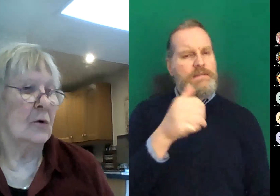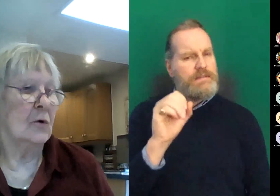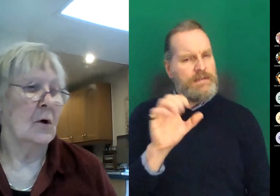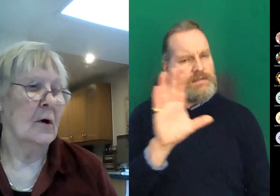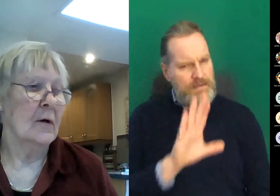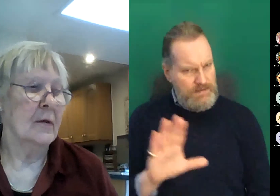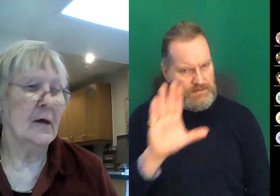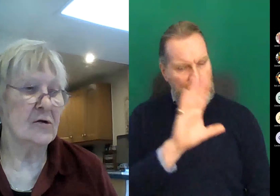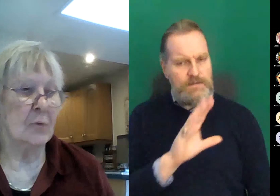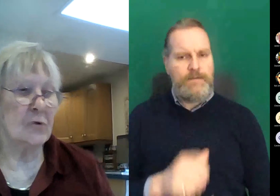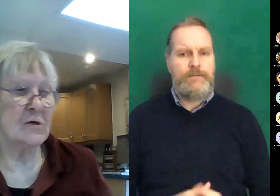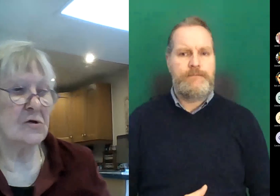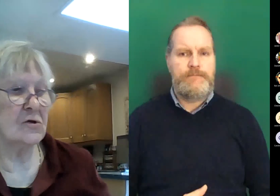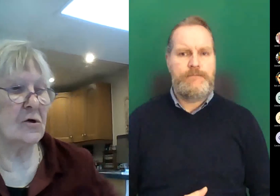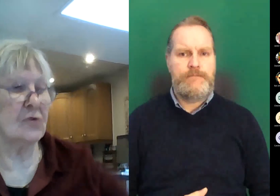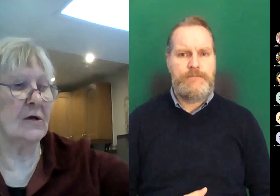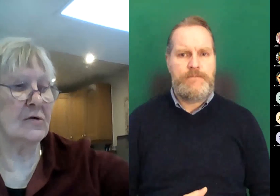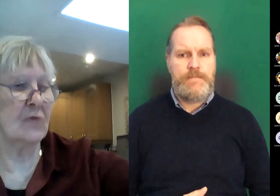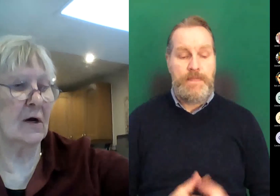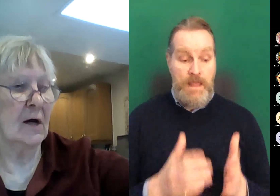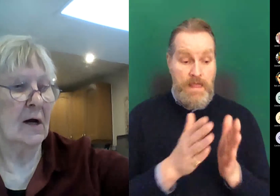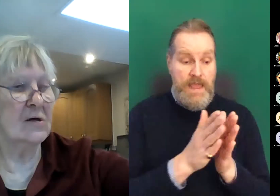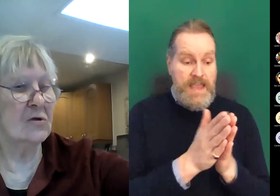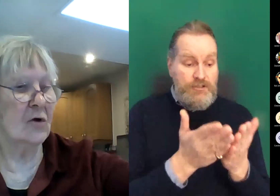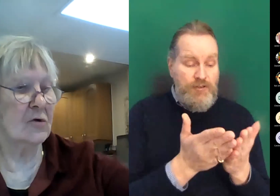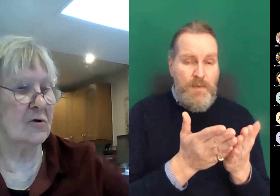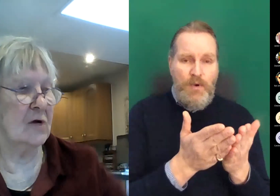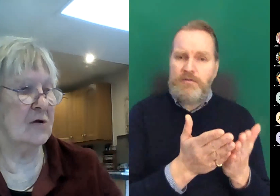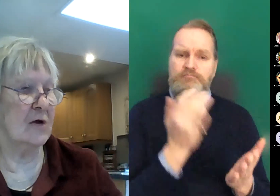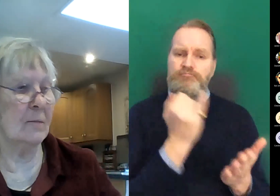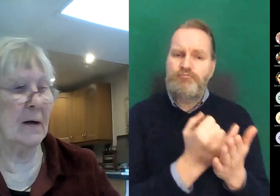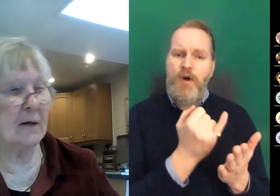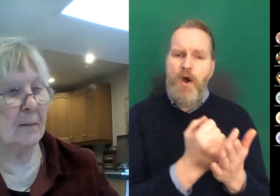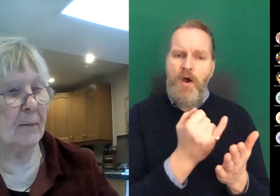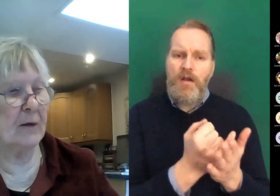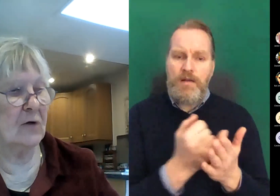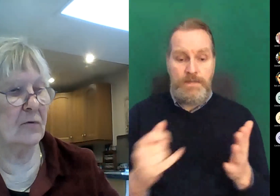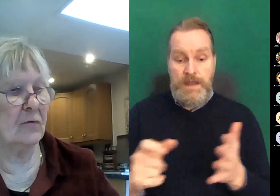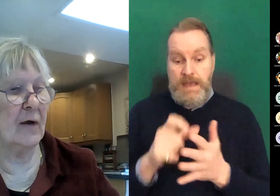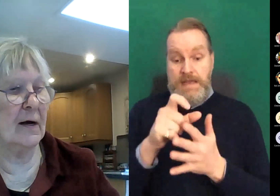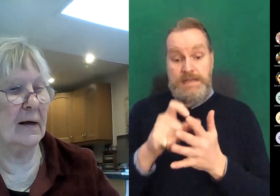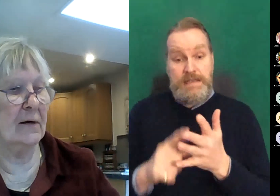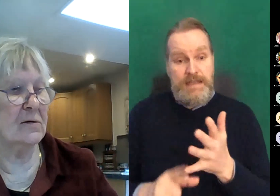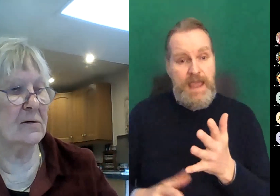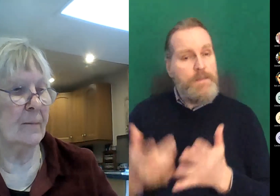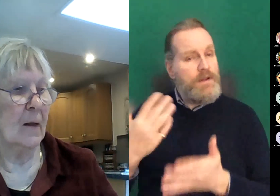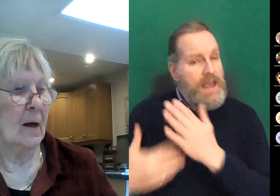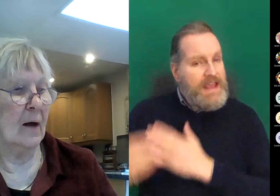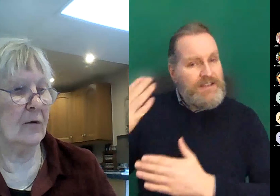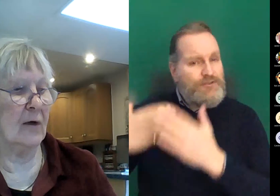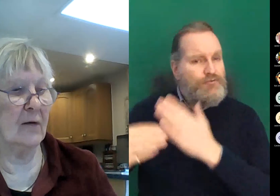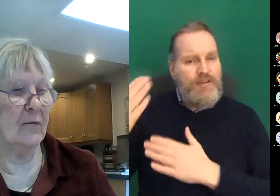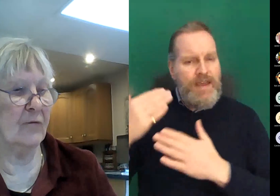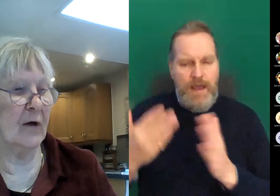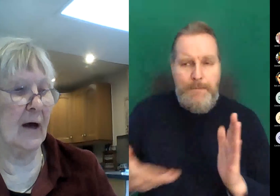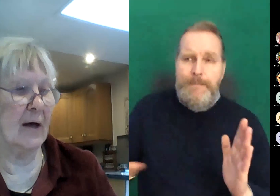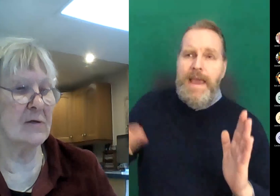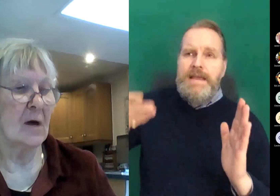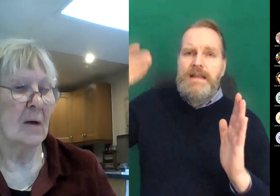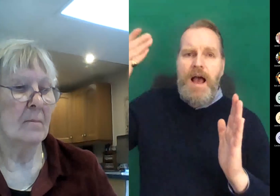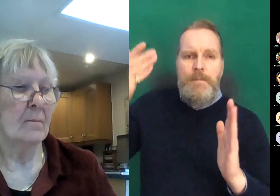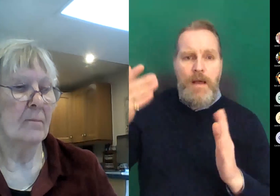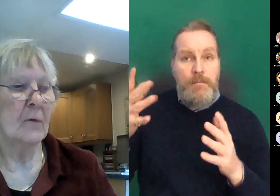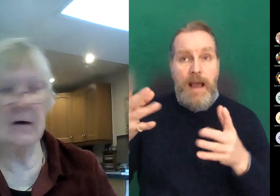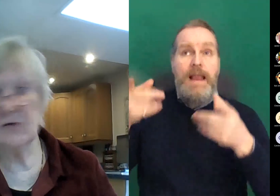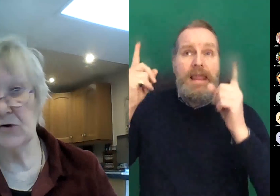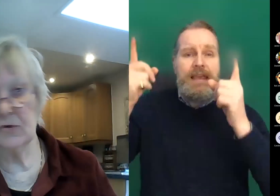Contrary to the history books, social history is not in general made up by great leaders and great